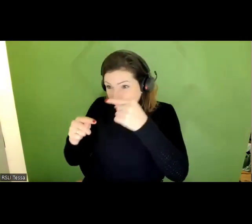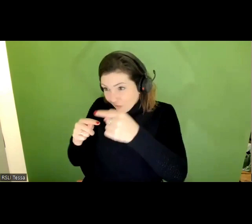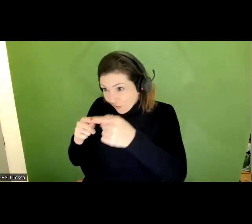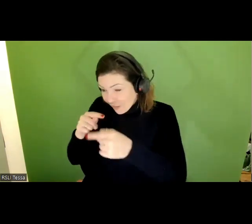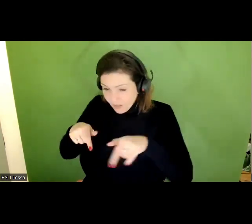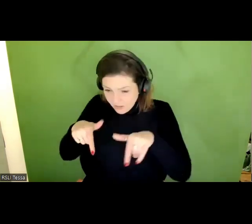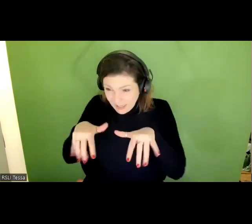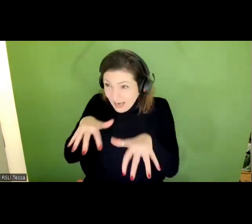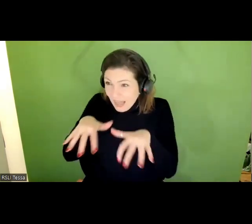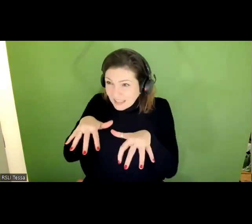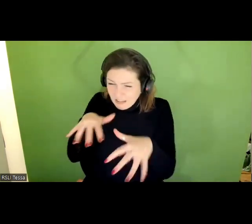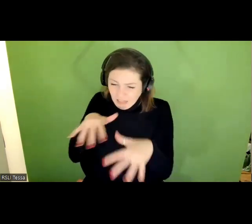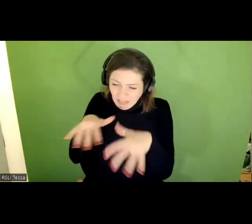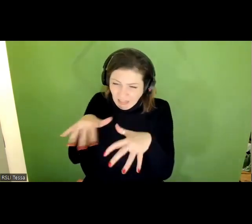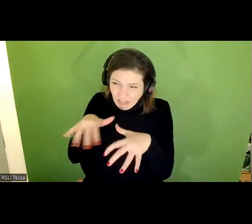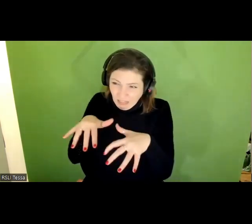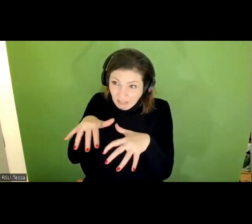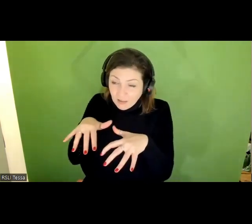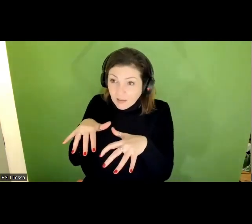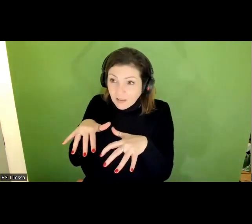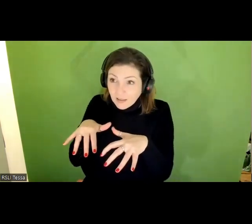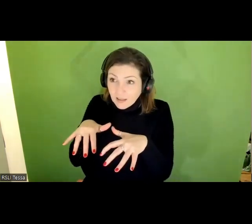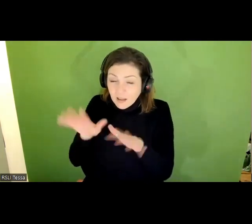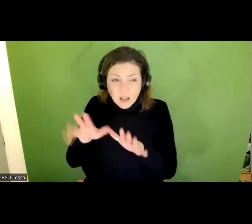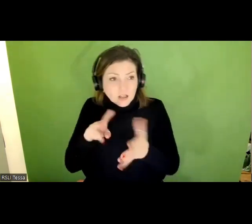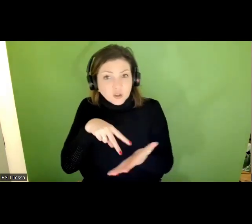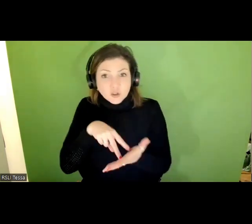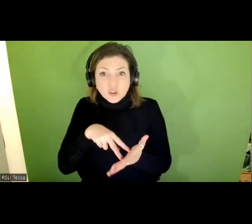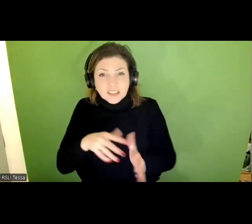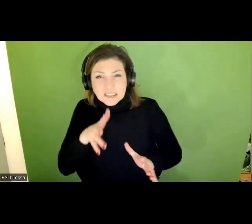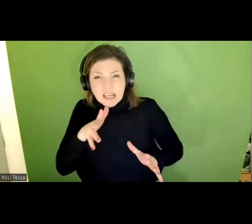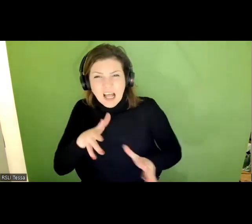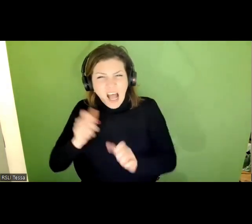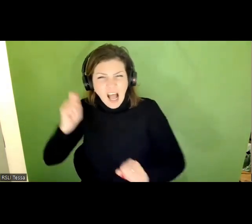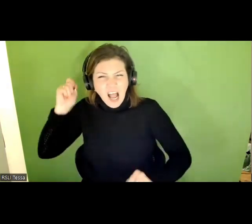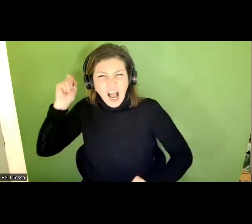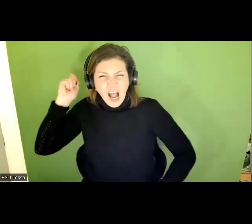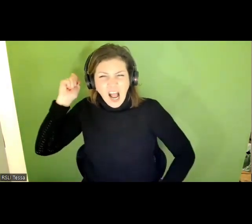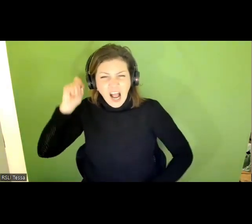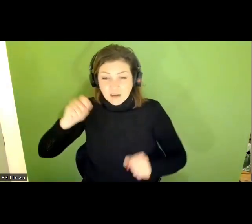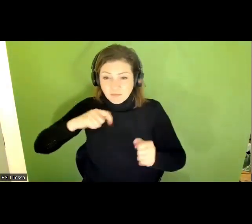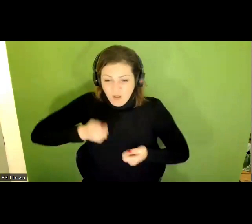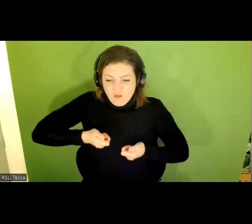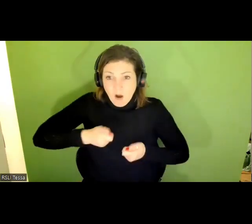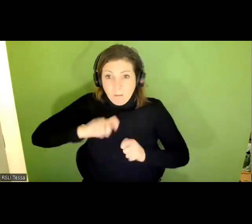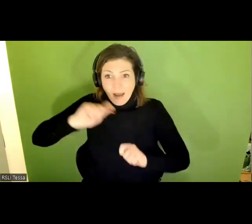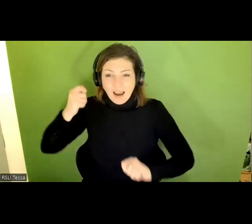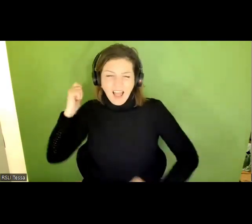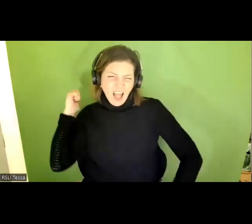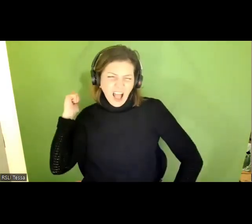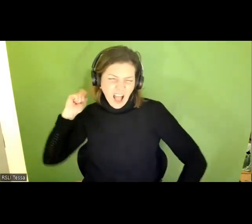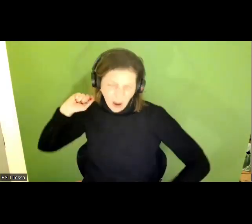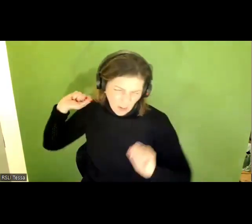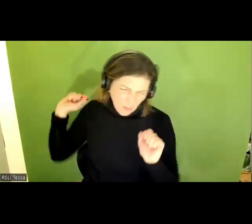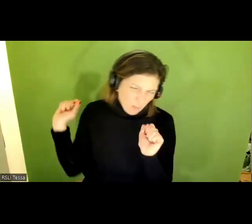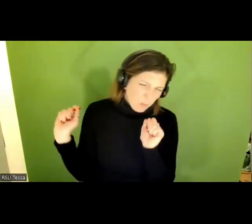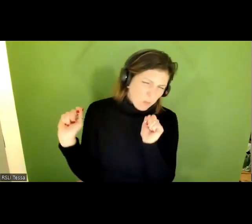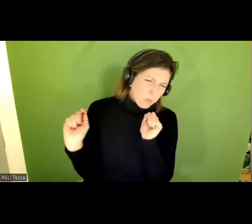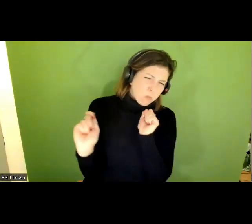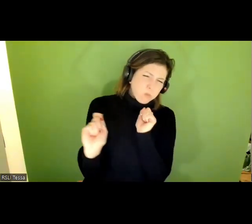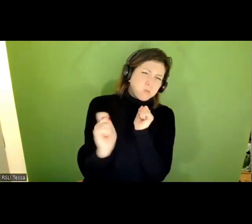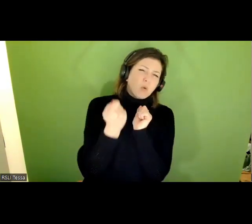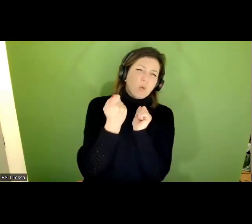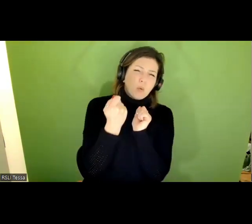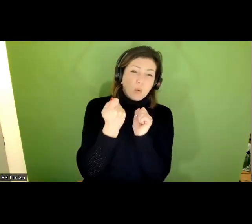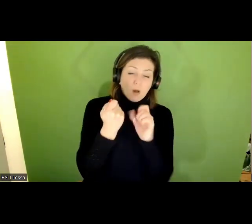in spasms. Vinod stood and yelled as he charged at one with his frying pan. Clang! The edge of a claw got stuck on the bottom of the